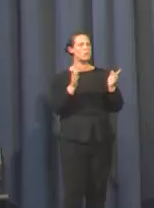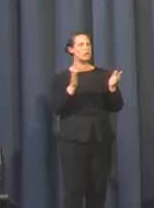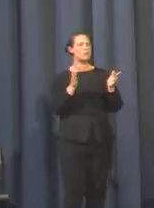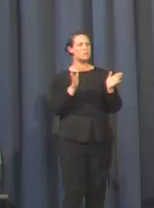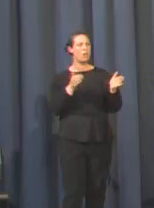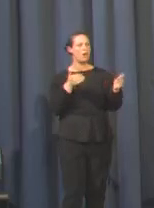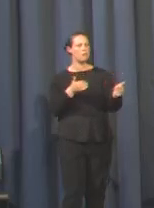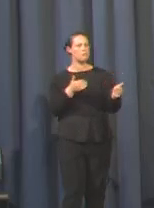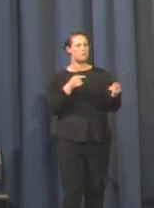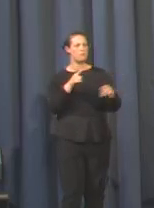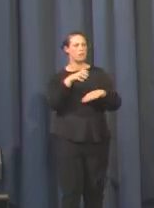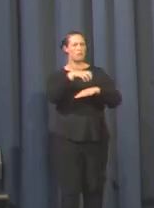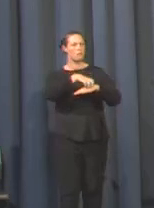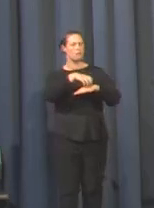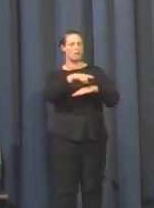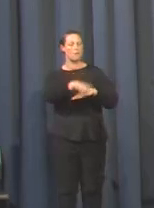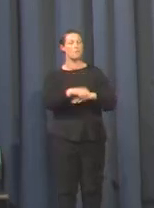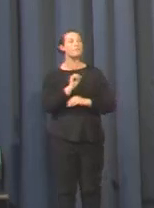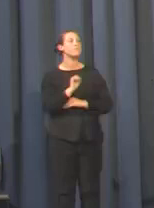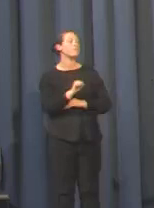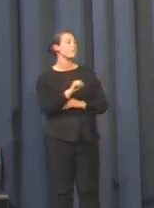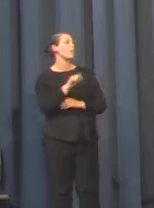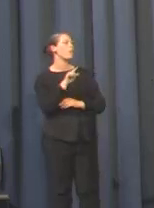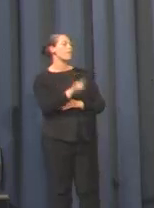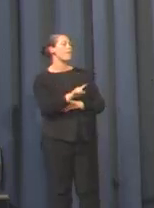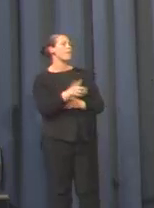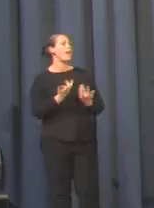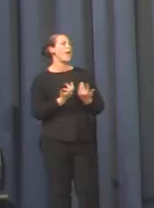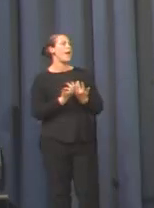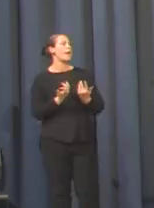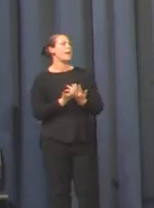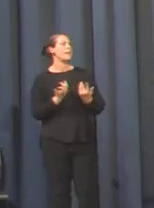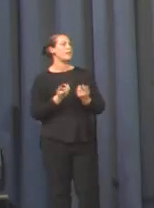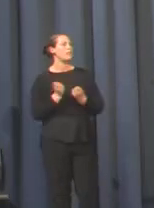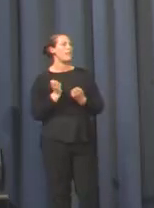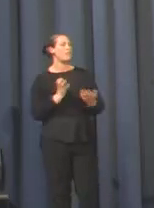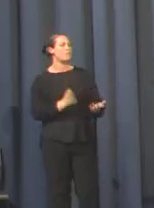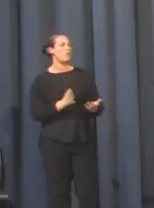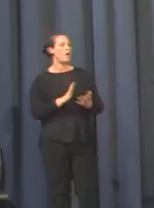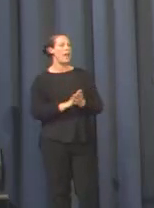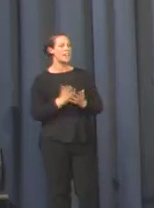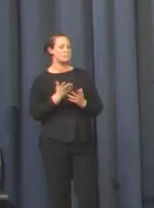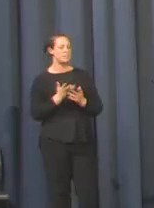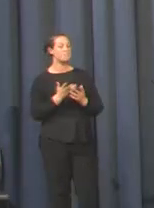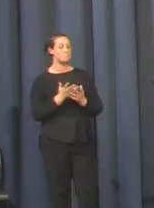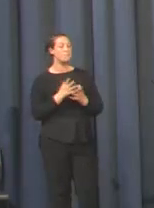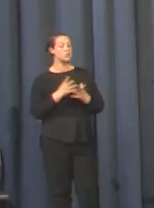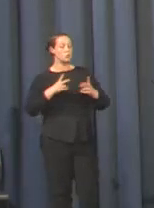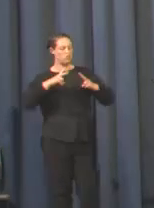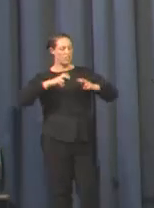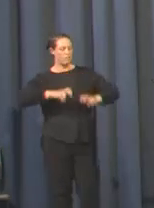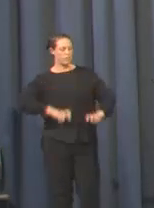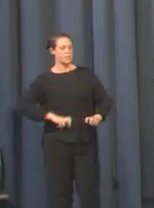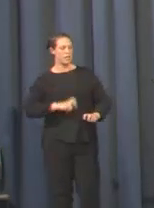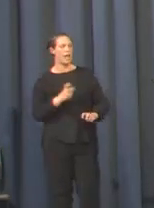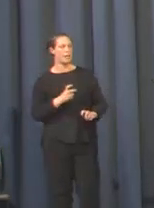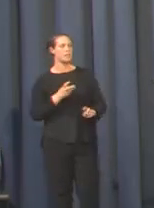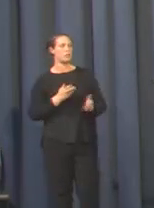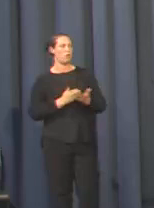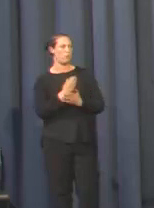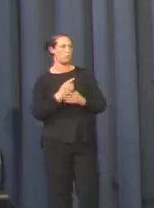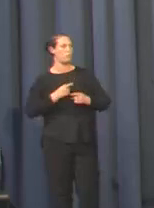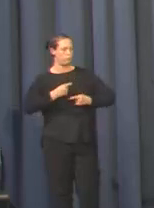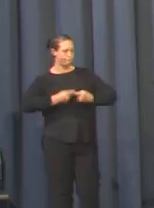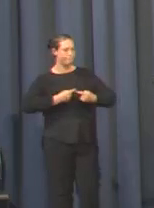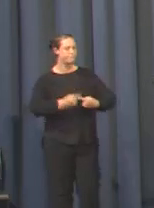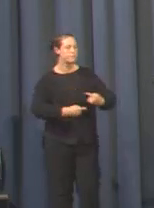so that landfill's been a reasonably significant feature in our investigation, and we've included a